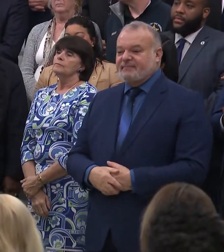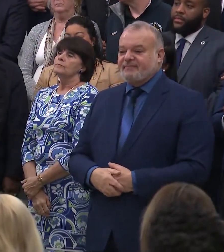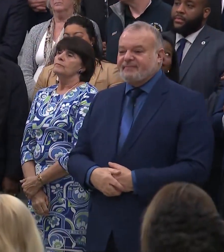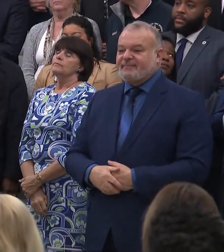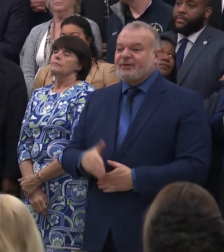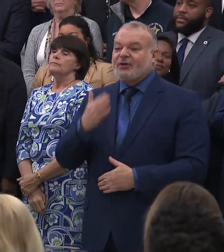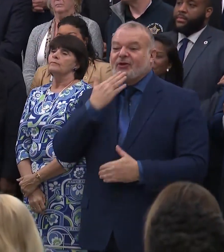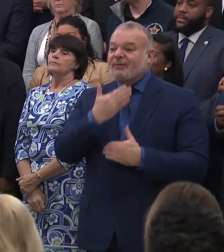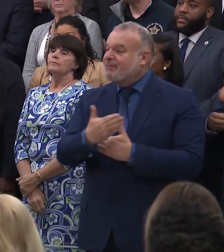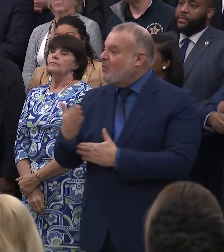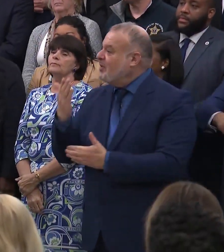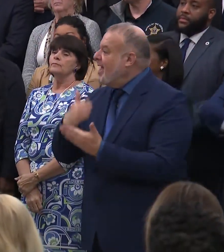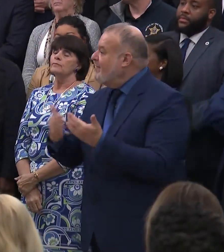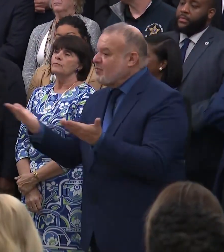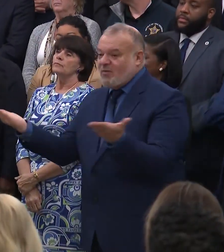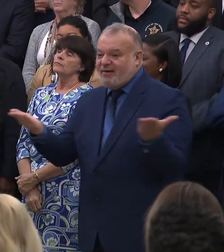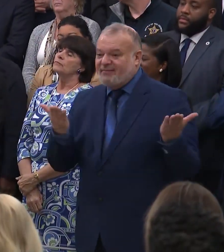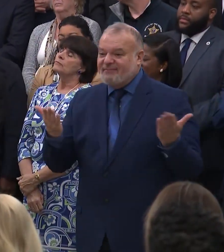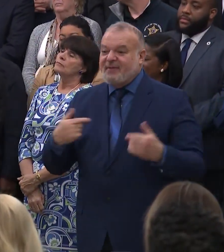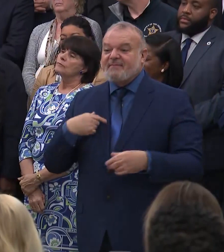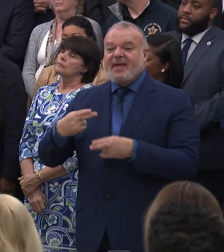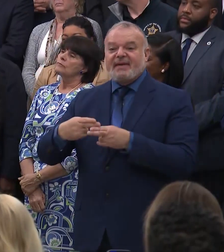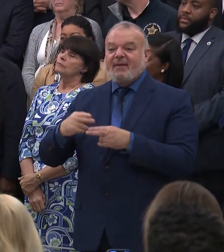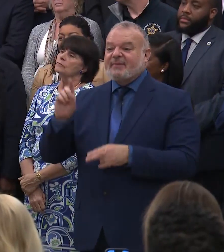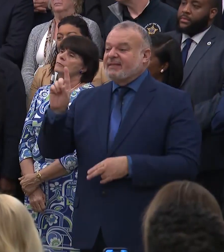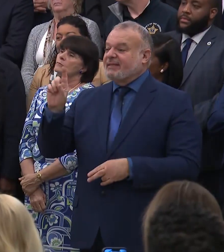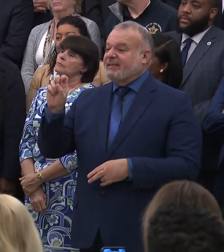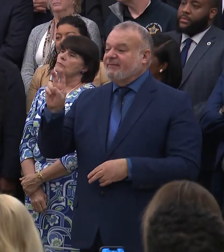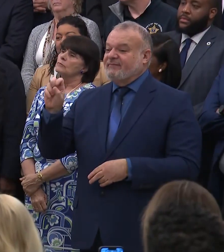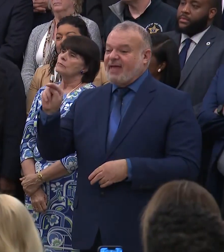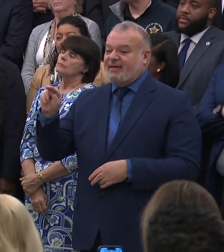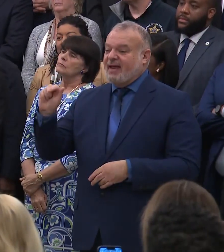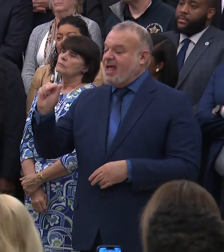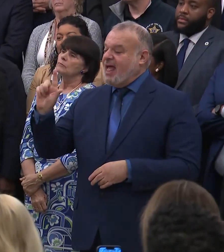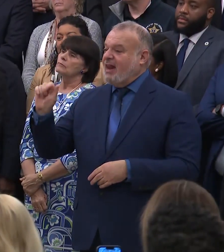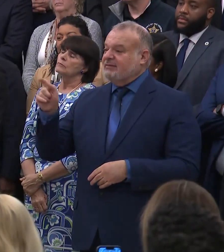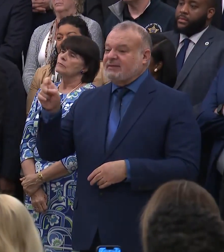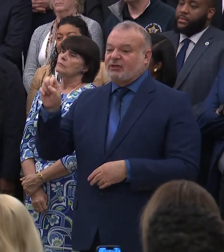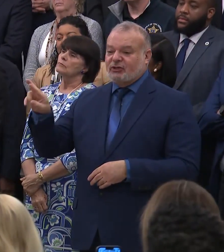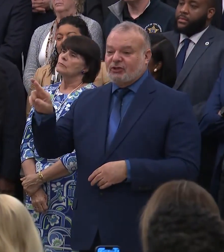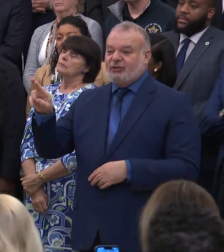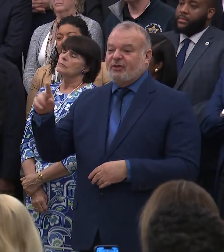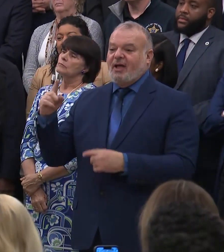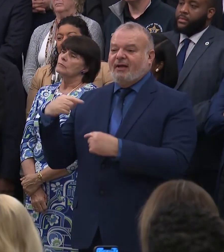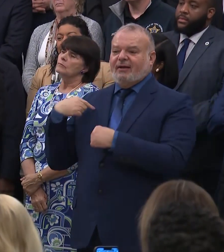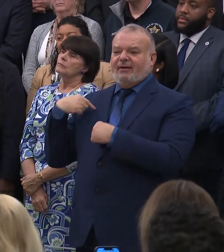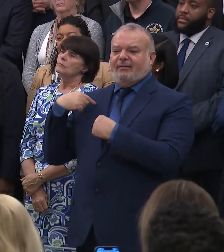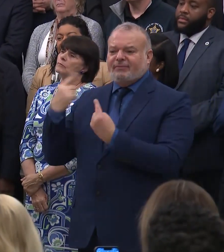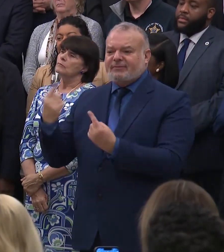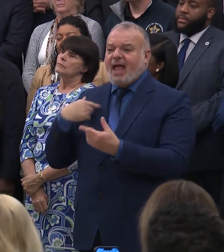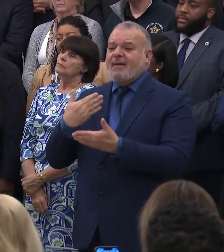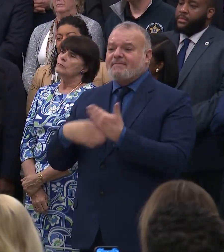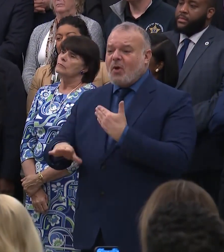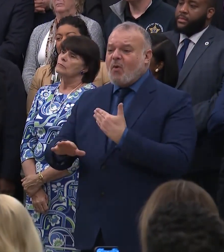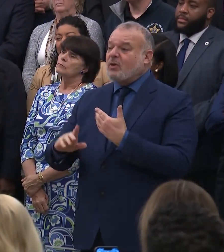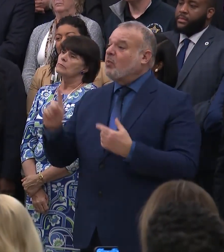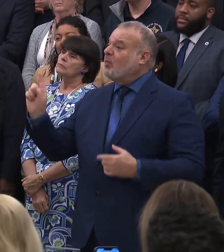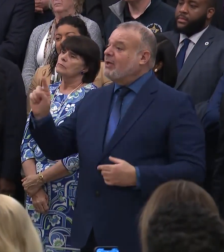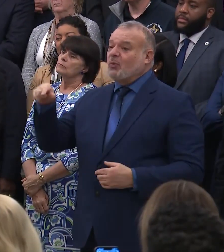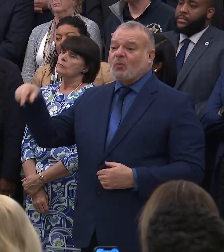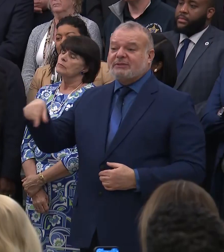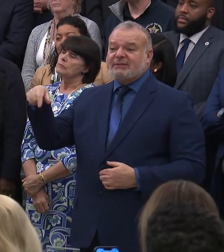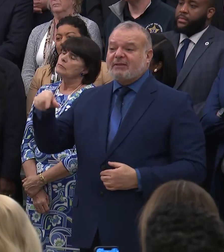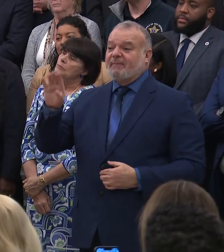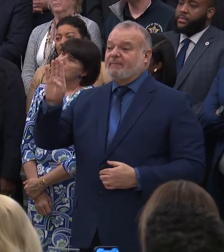Good morning, everyone. My name is Devin Alexander, and I'm a lifelong resident of Quincy, Massachusetts. I was part of the first cohort of the